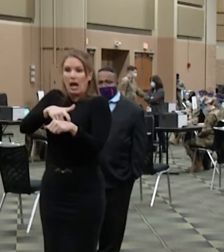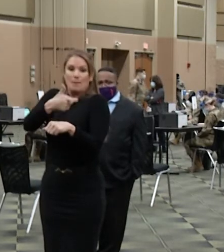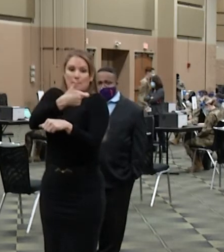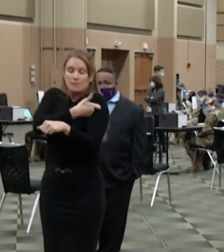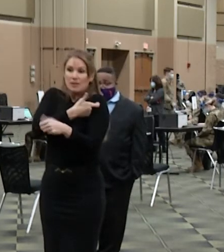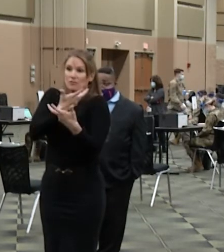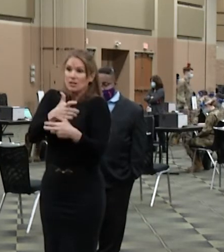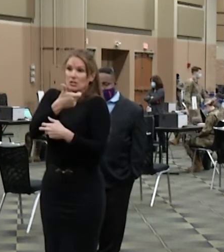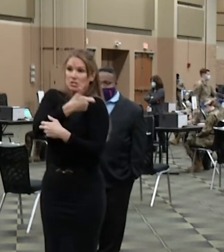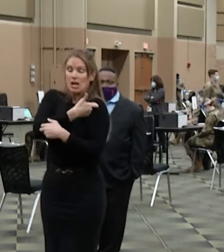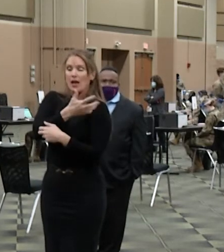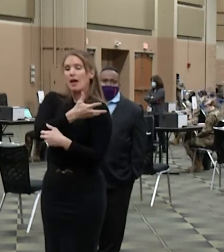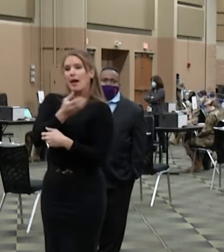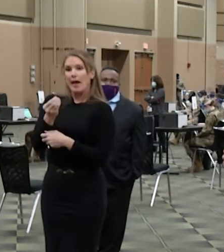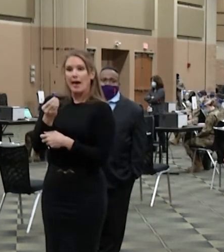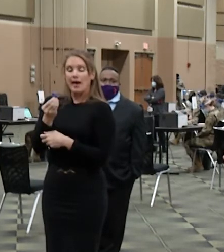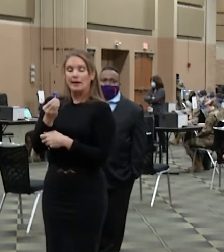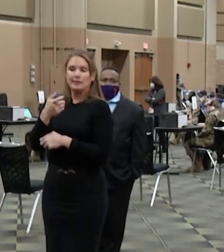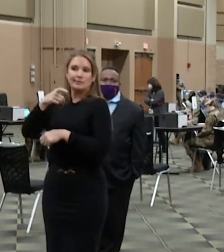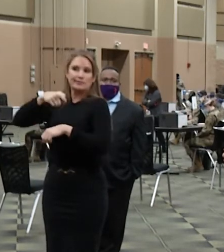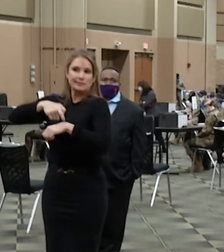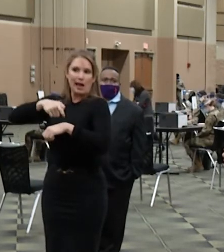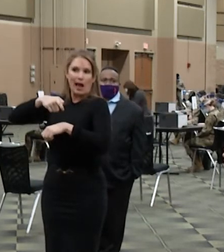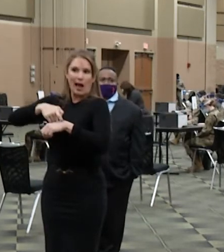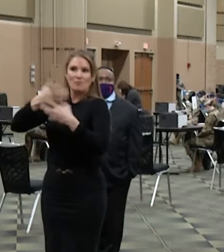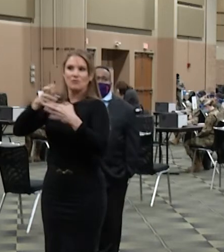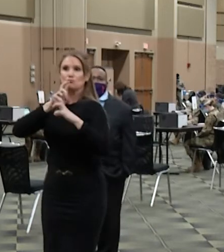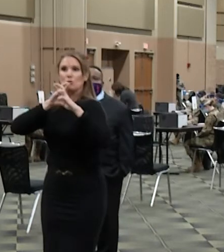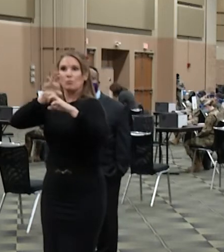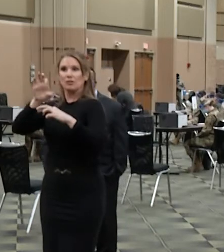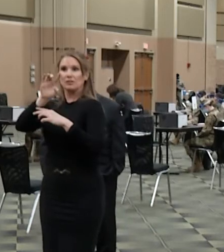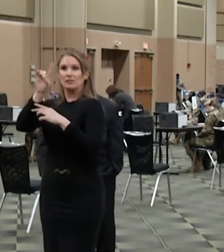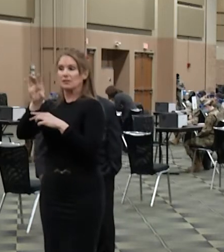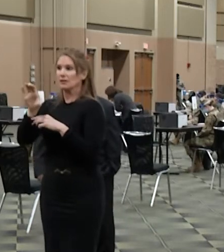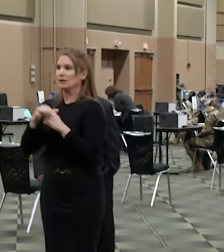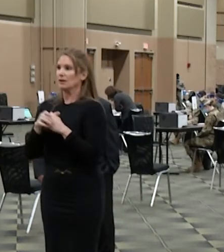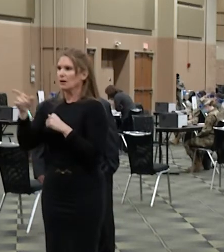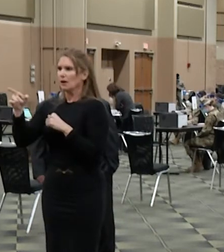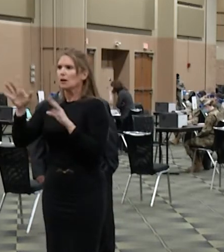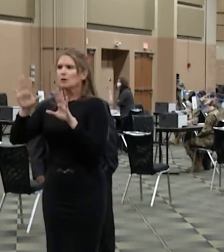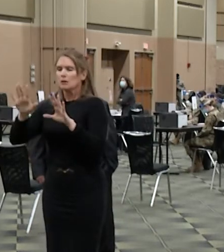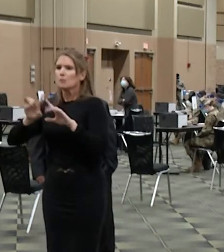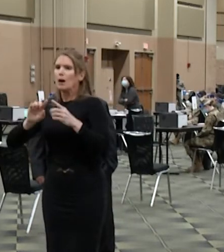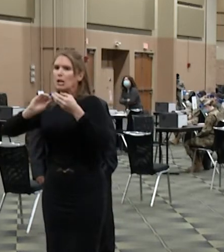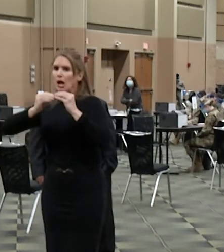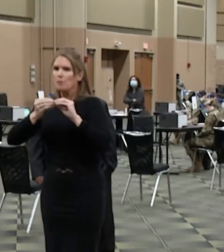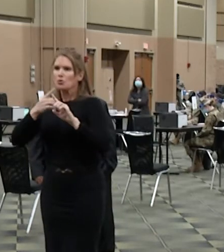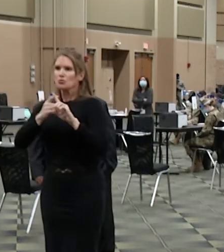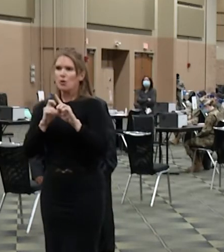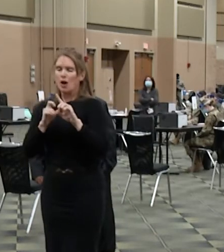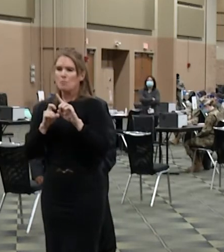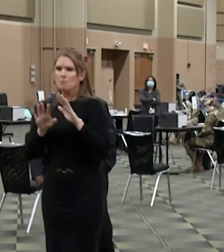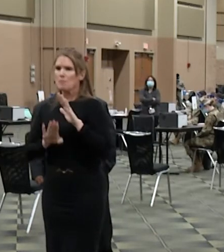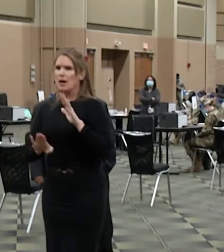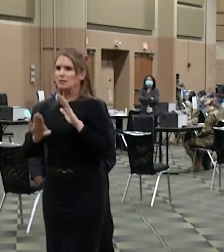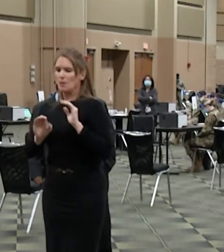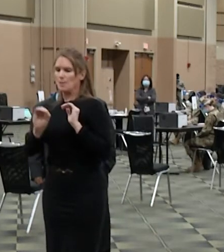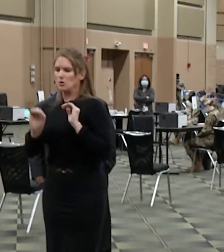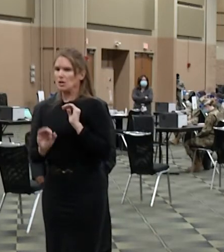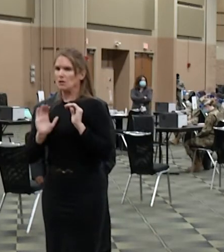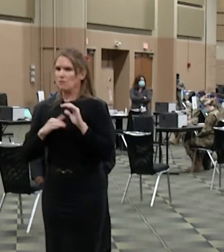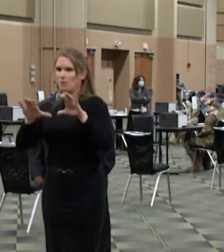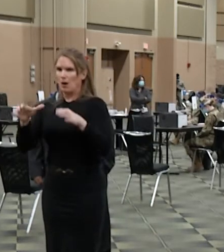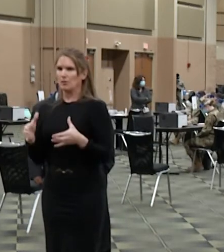dose of vaccine and at the time that that gets reported. So to be clear though, you're looking at numbers from a basis of a percentage